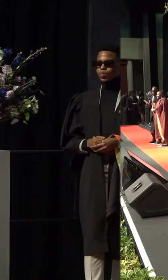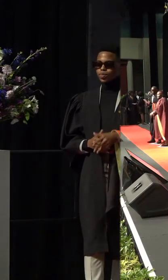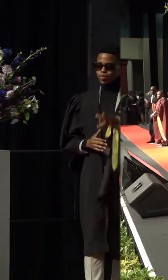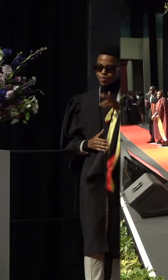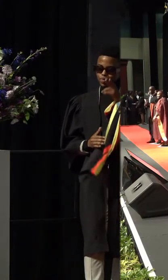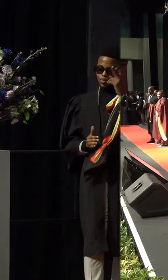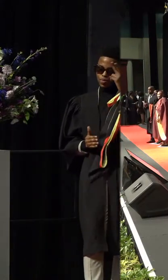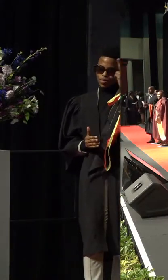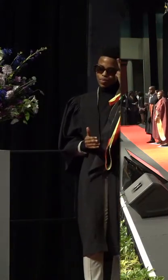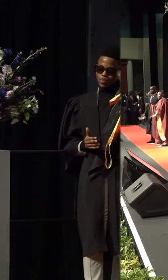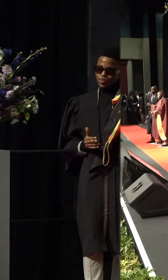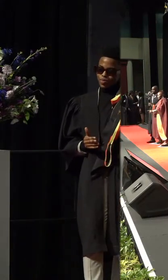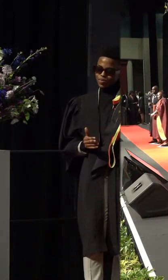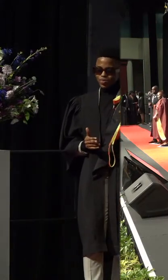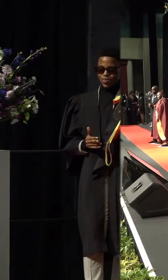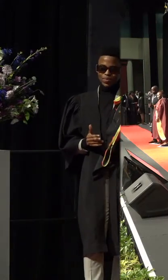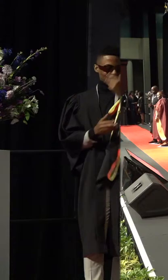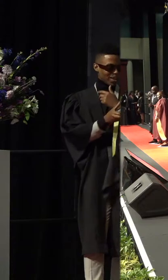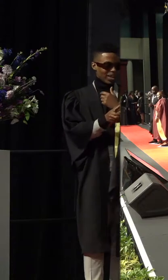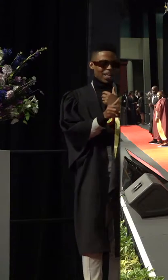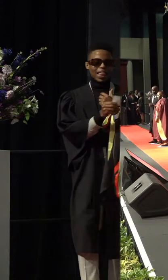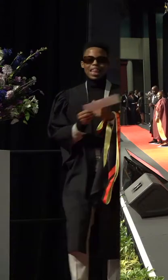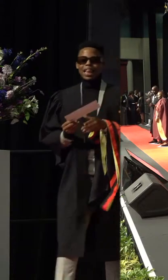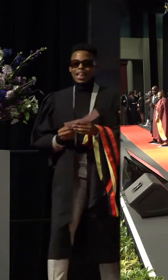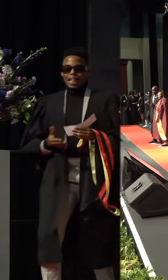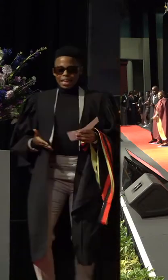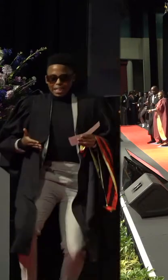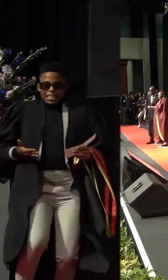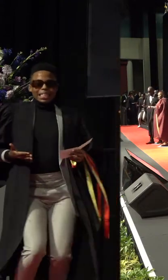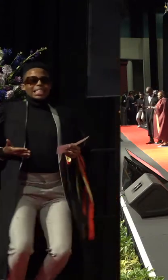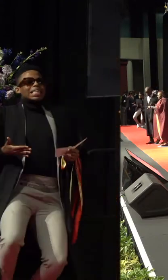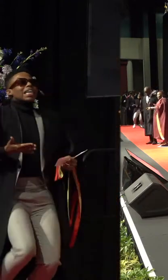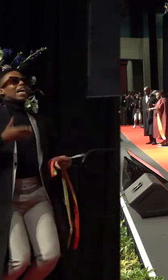Sphesihle Nkululeko Ngobo.